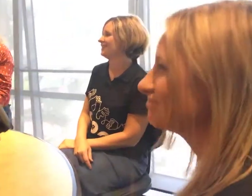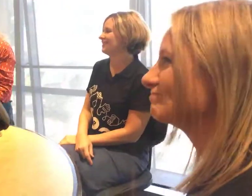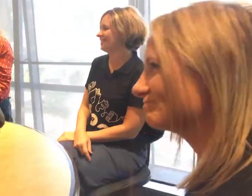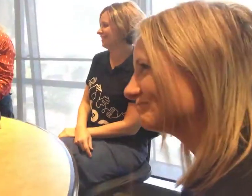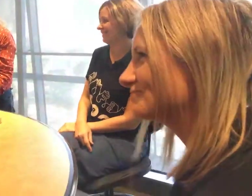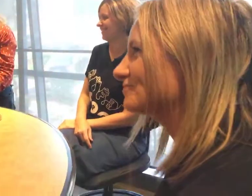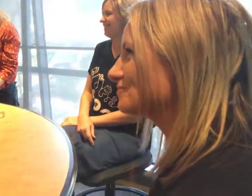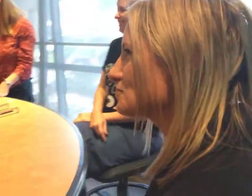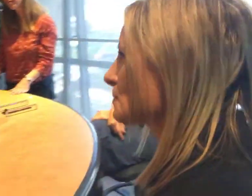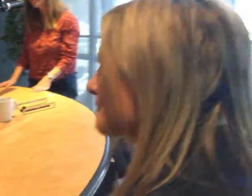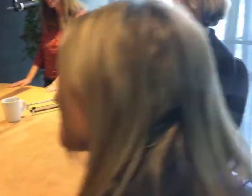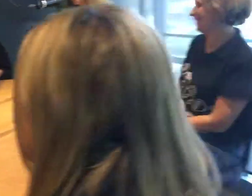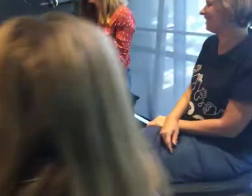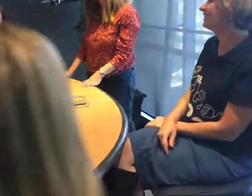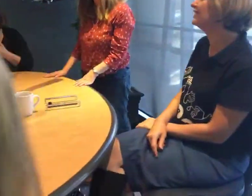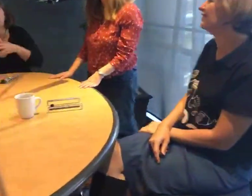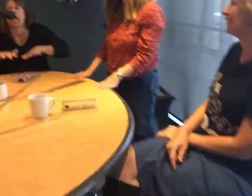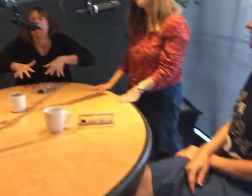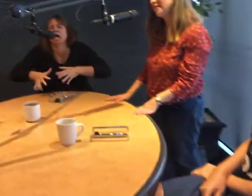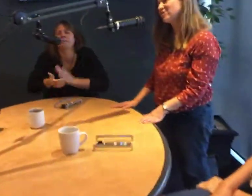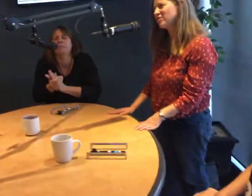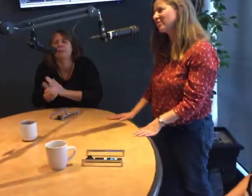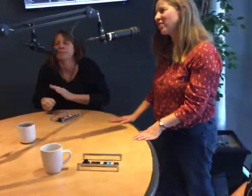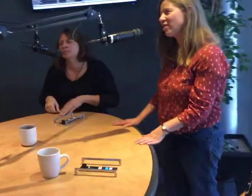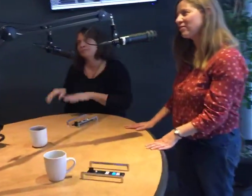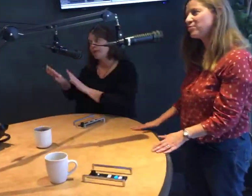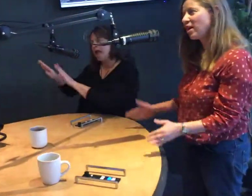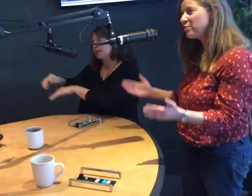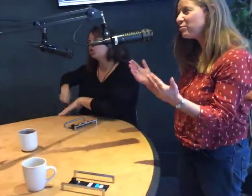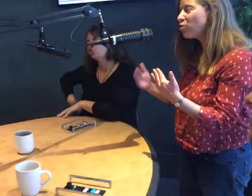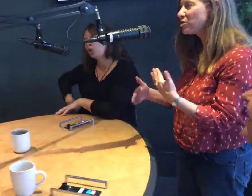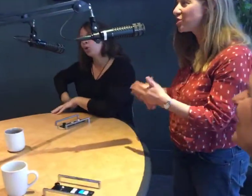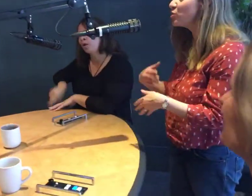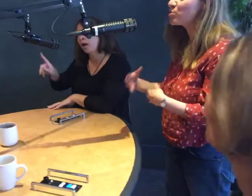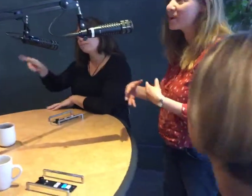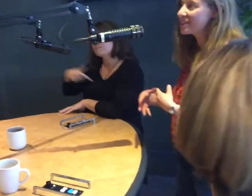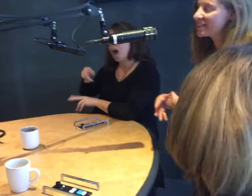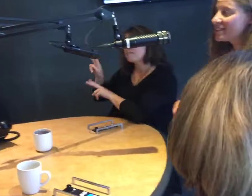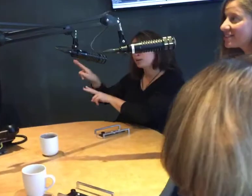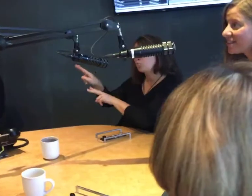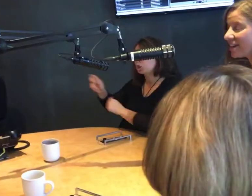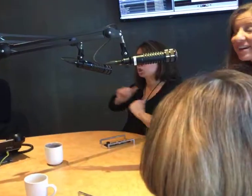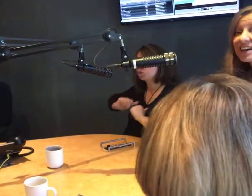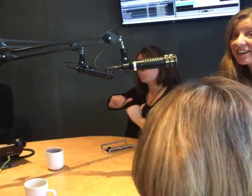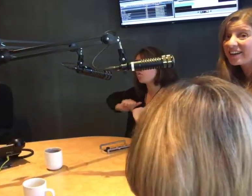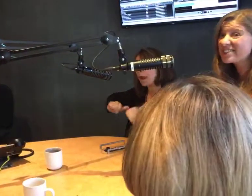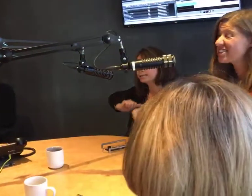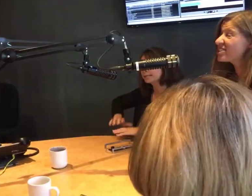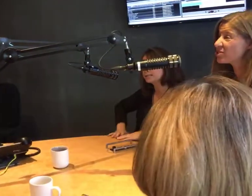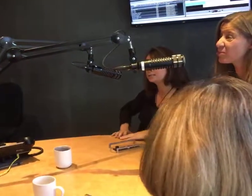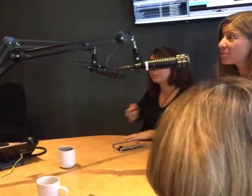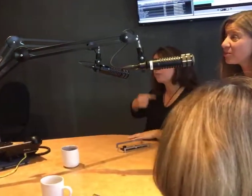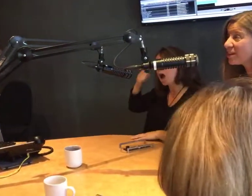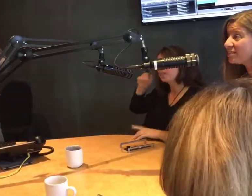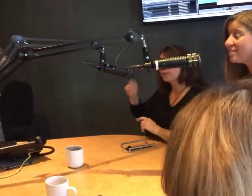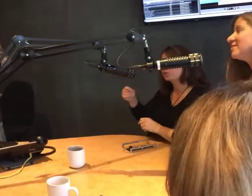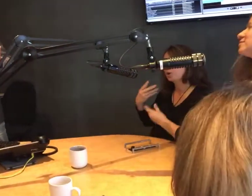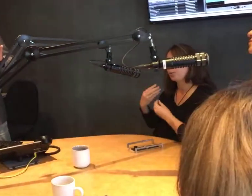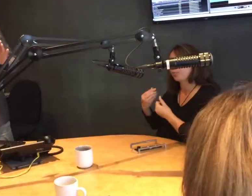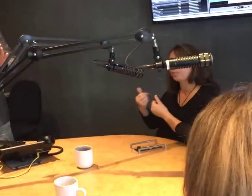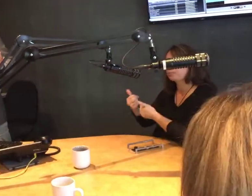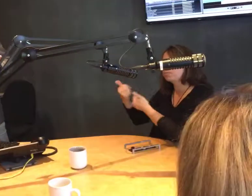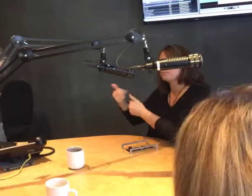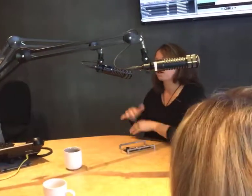and I suspect I'm not going to be very good at it. Oh, Andrew, no. I've been watching you practice, and I actually think you're doing pretty well.